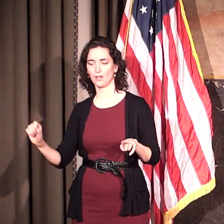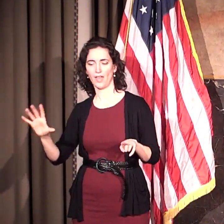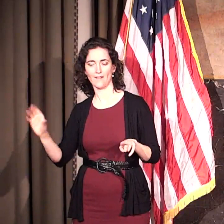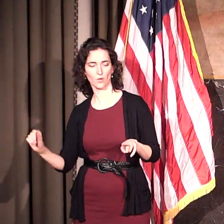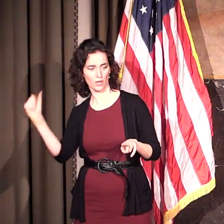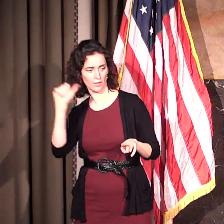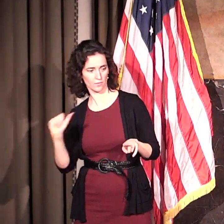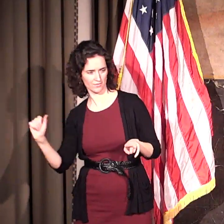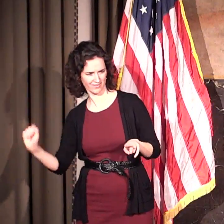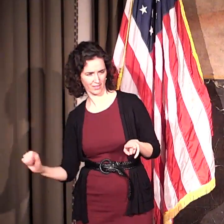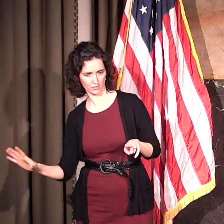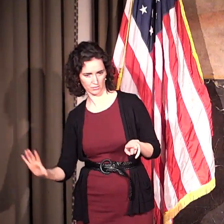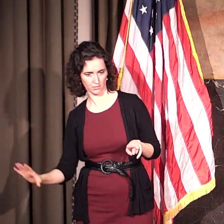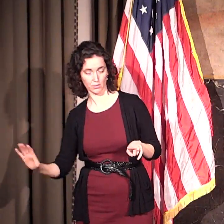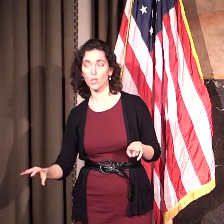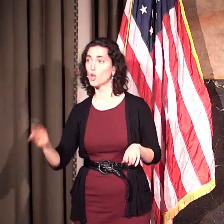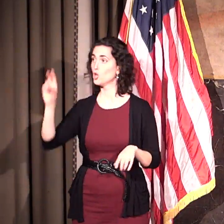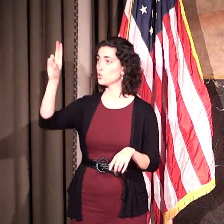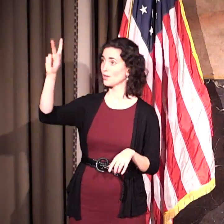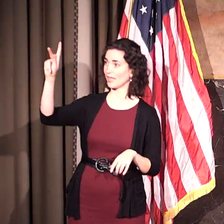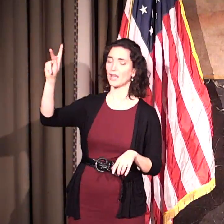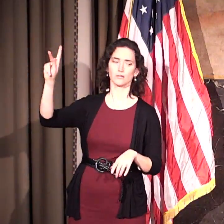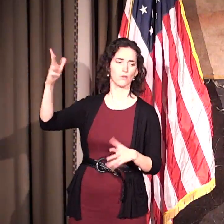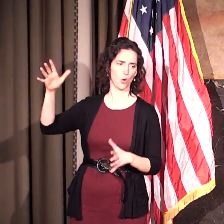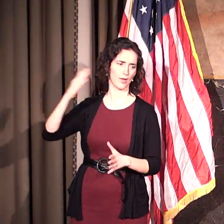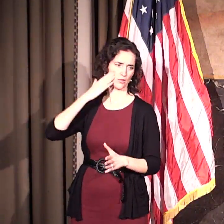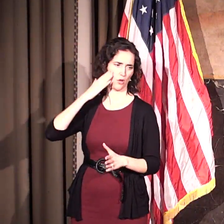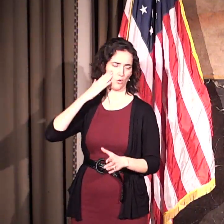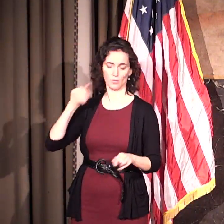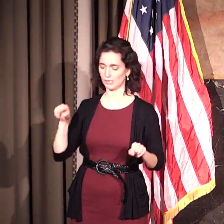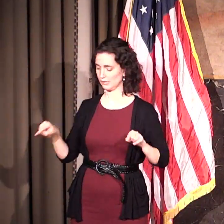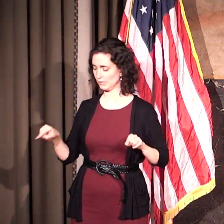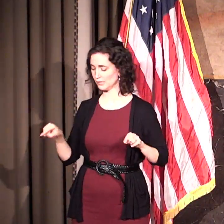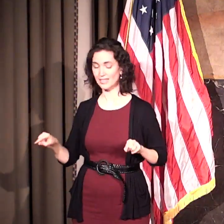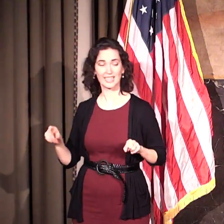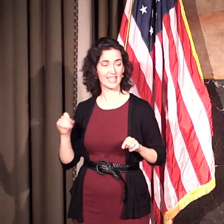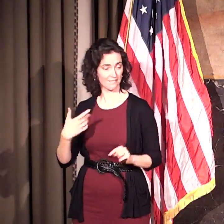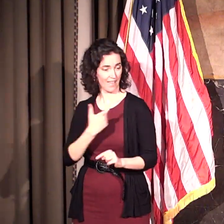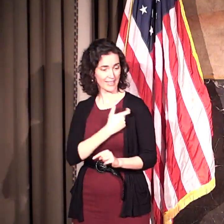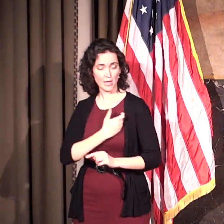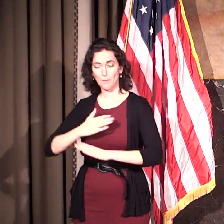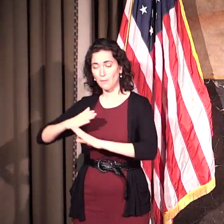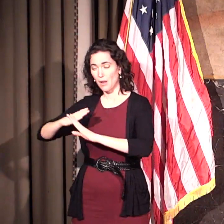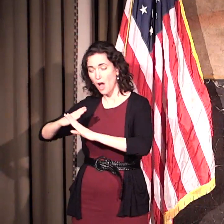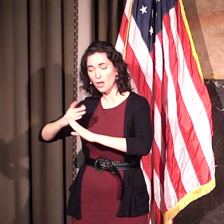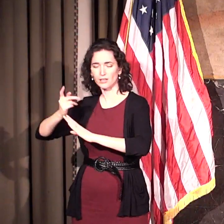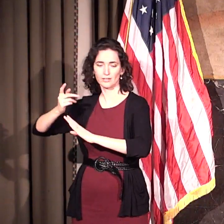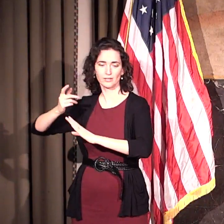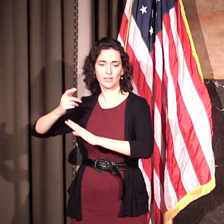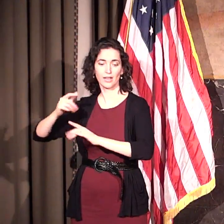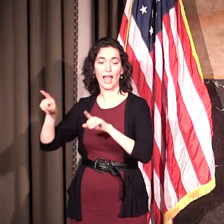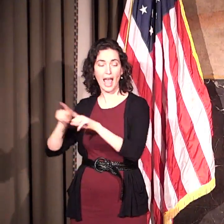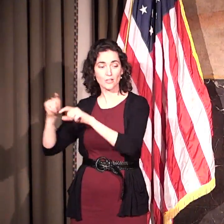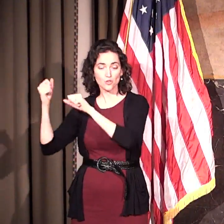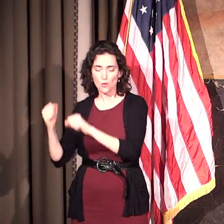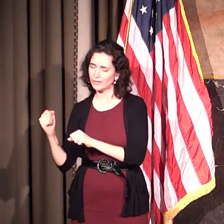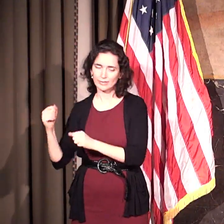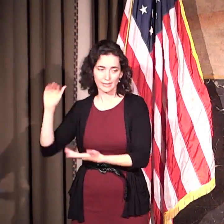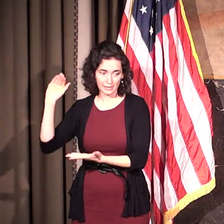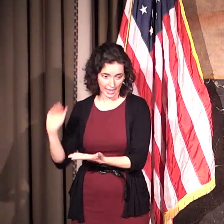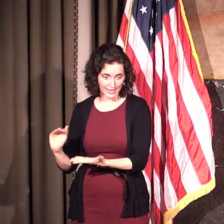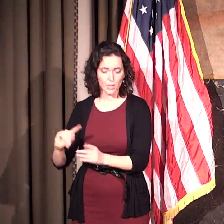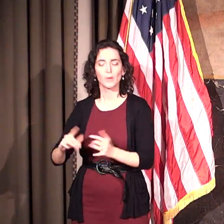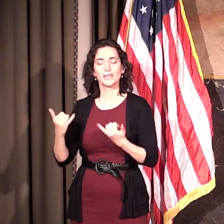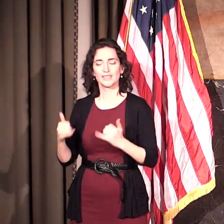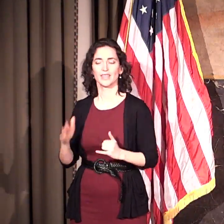two, even if it's not as effective as it is with the other strands, we do think it's going to be somewhat effective. So